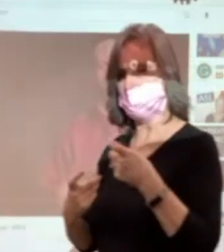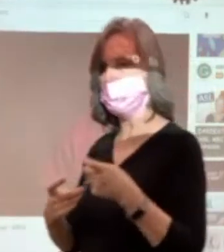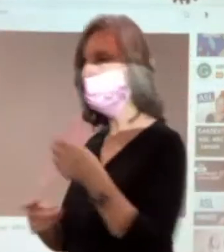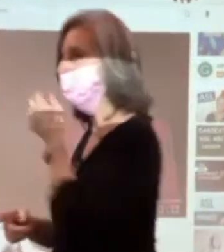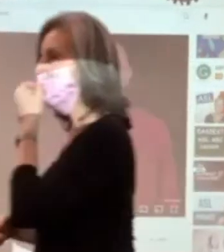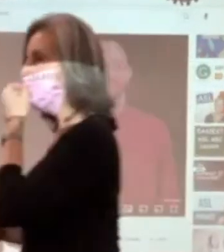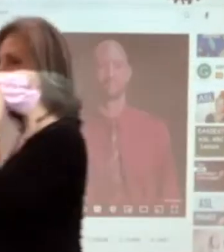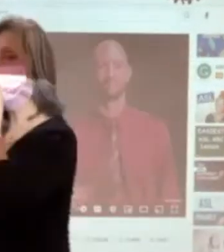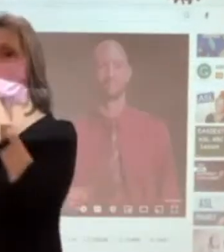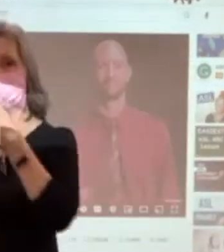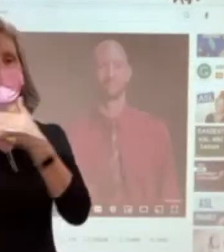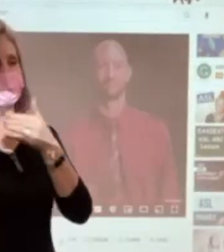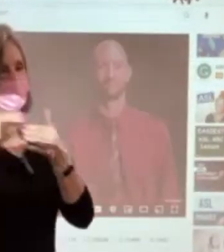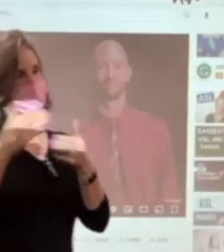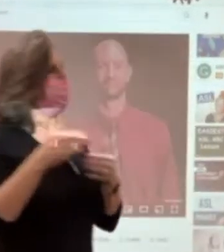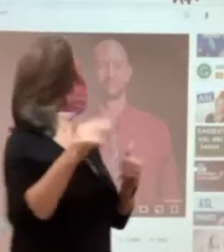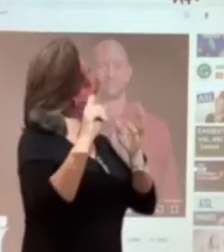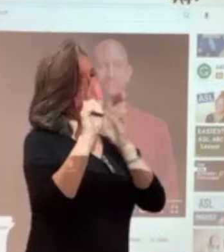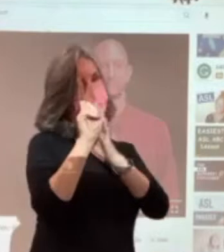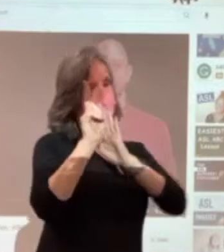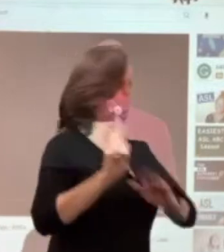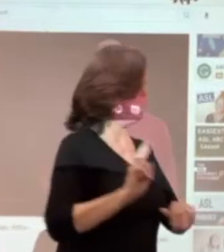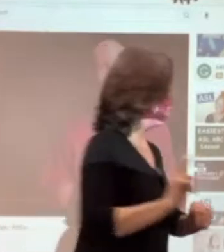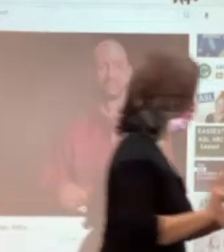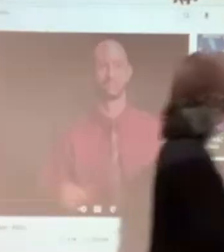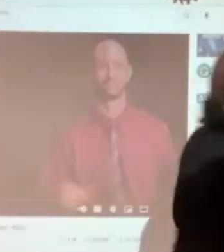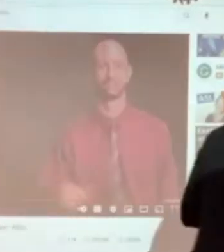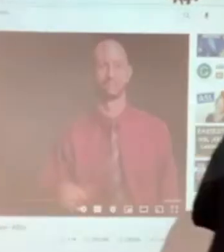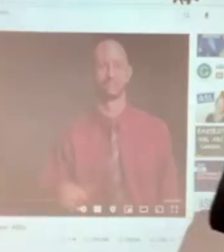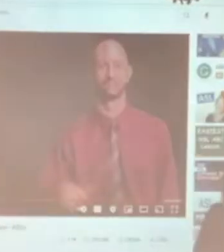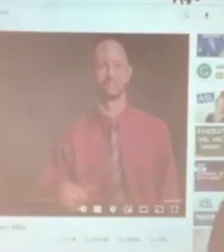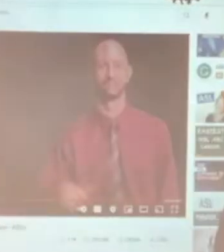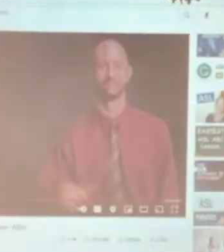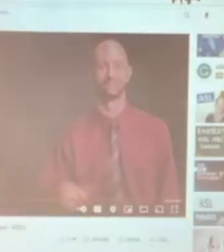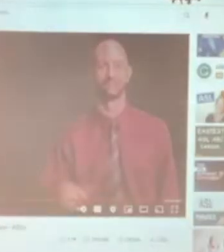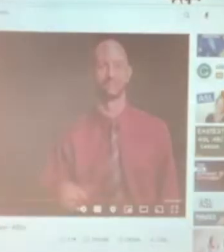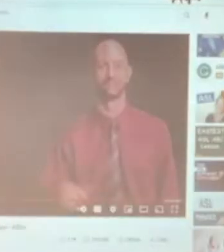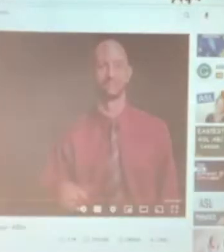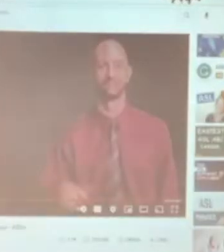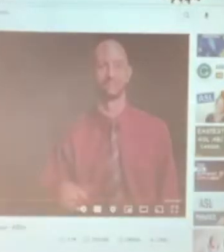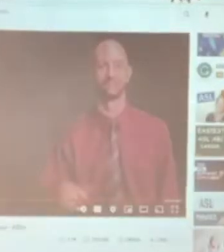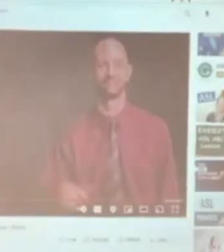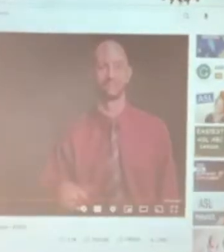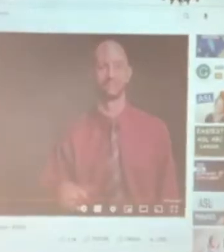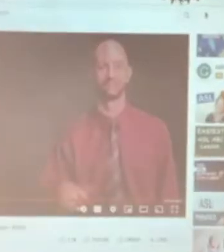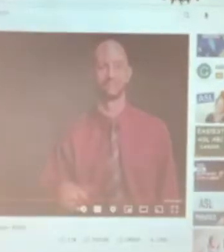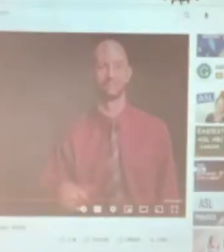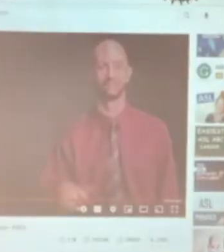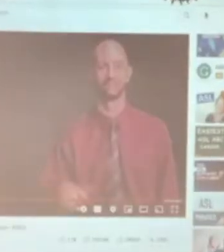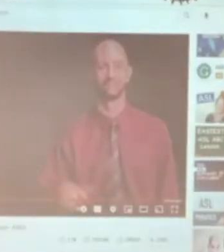any. And then we'll move on to the next thing in about 2 minutes. Oh, please do. I'm sorry, I